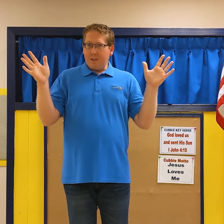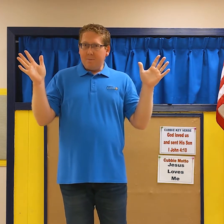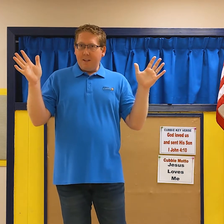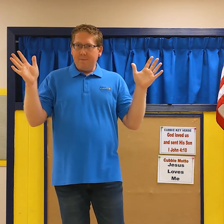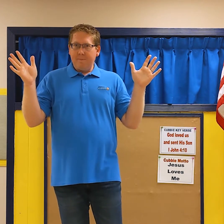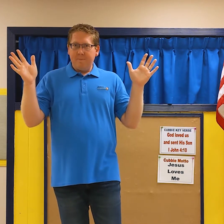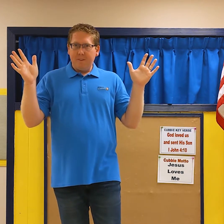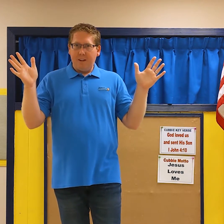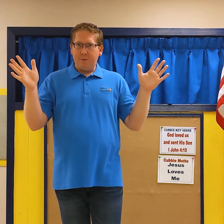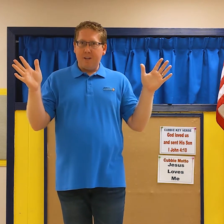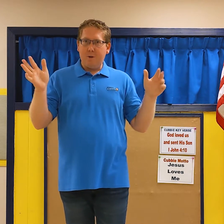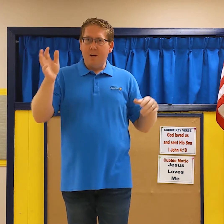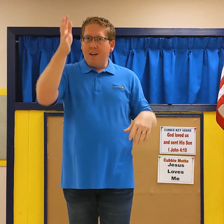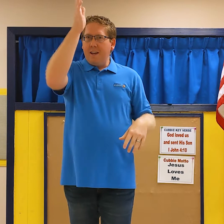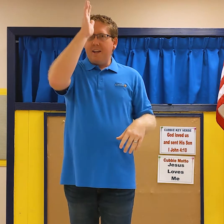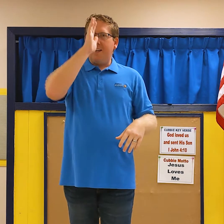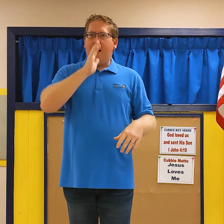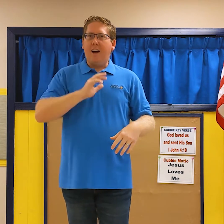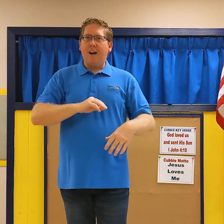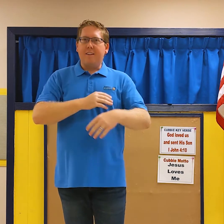me? Here we go.